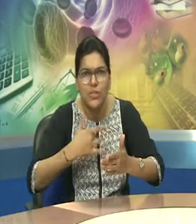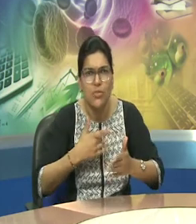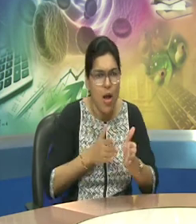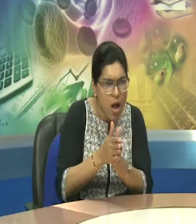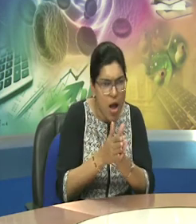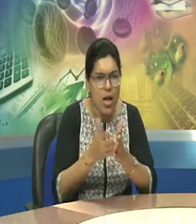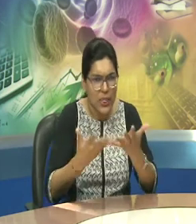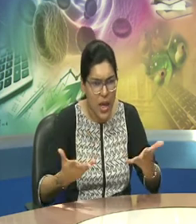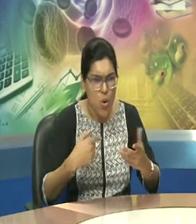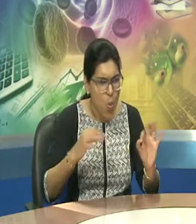He collects